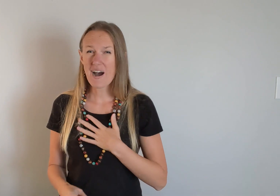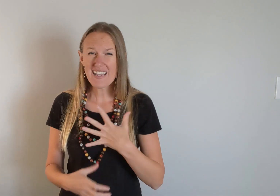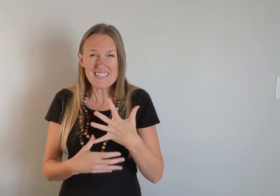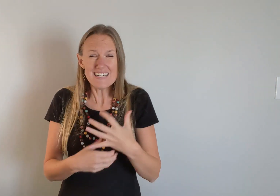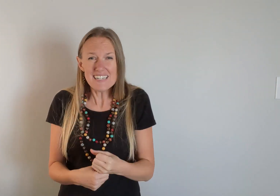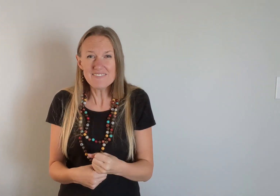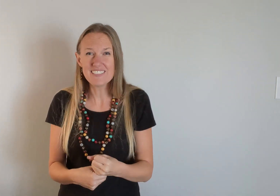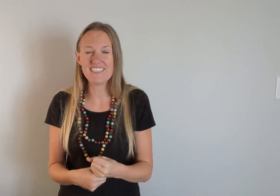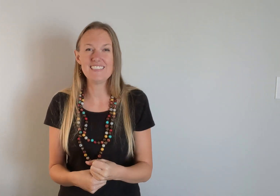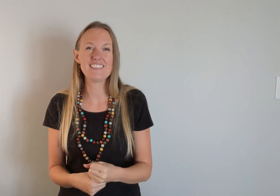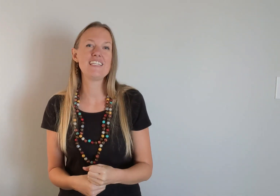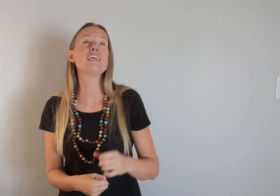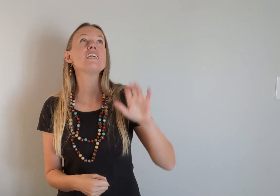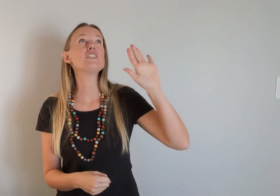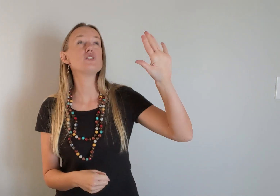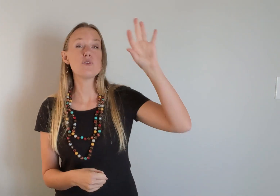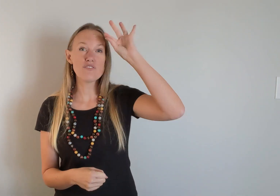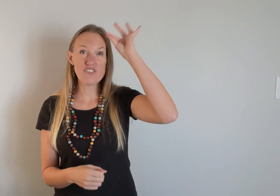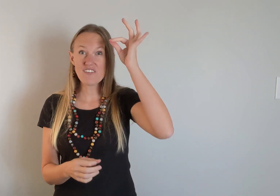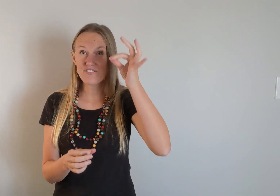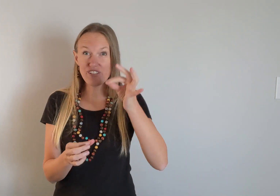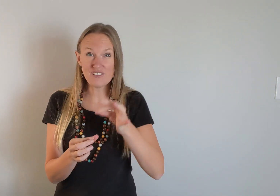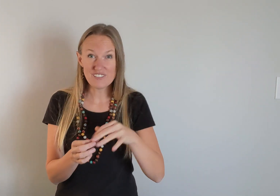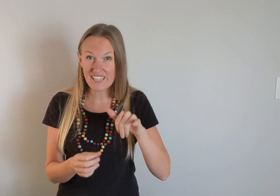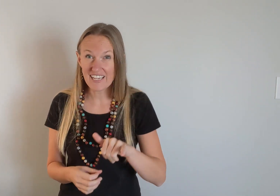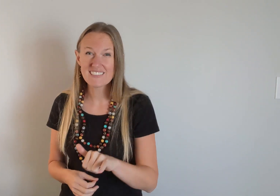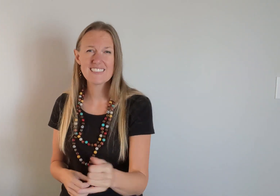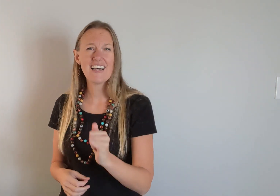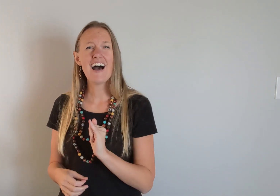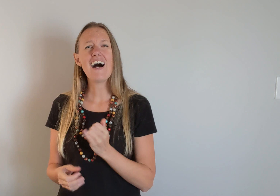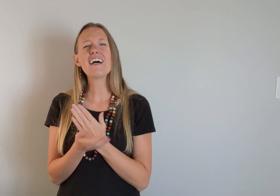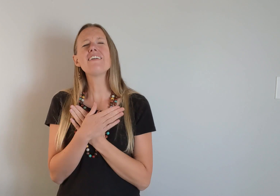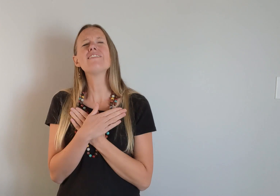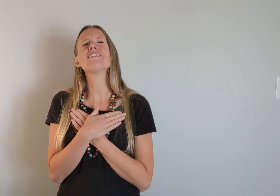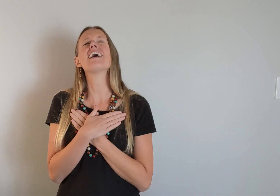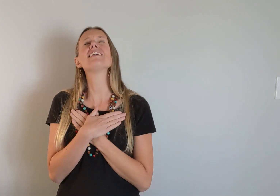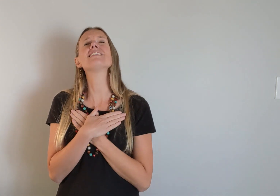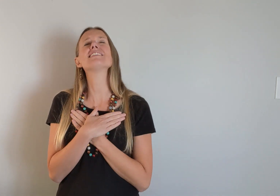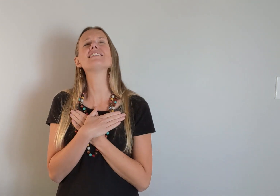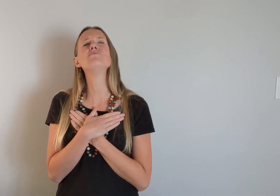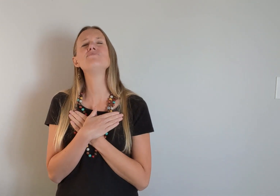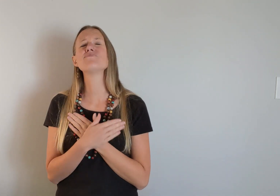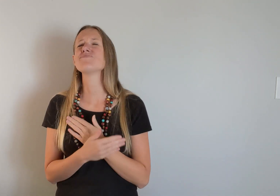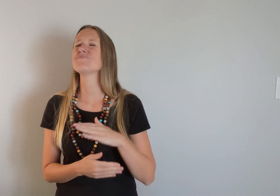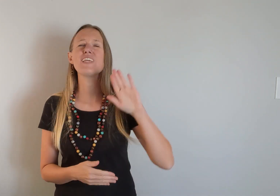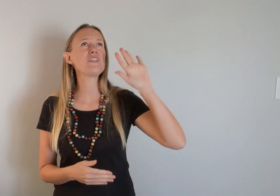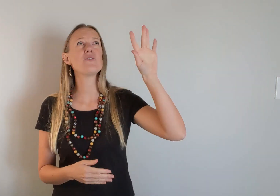My confidence is your faithfulness. I rest in